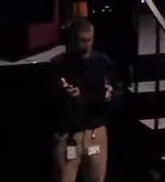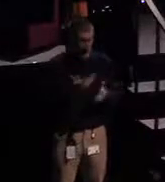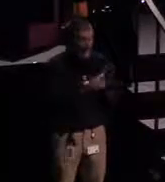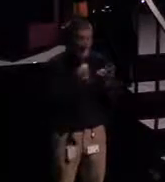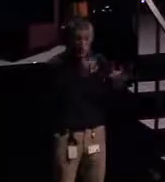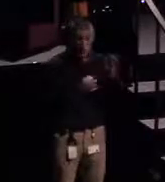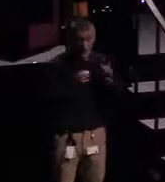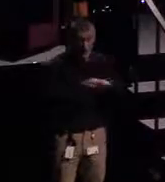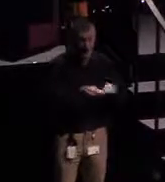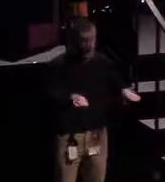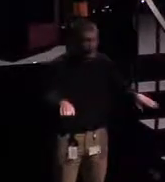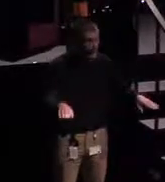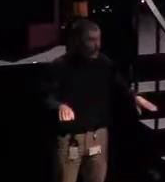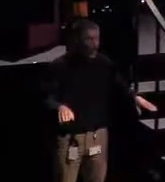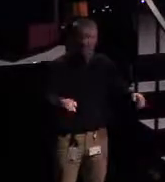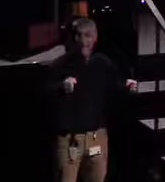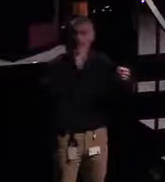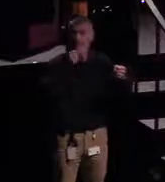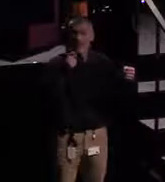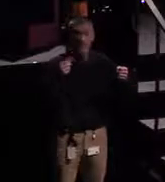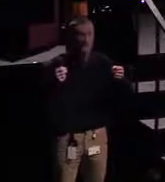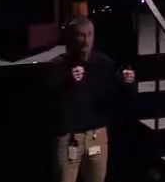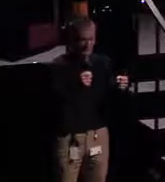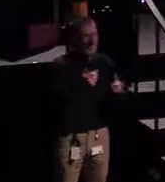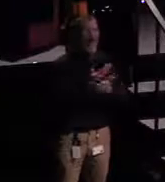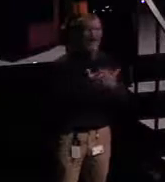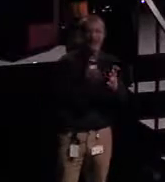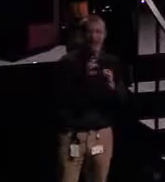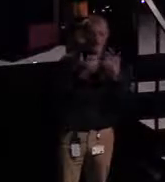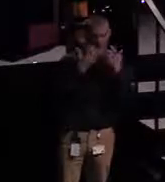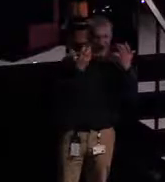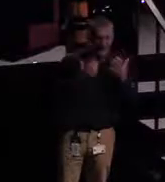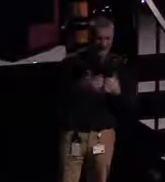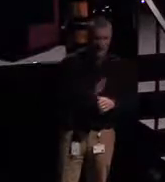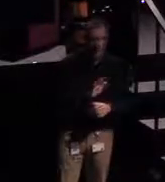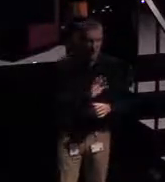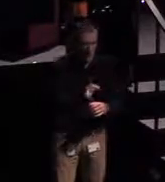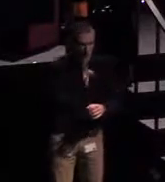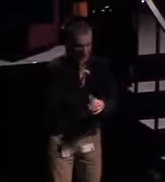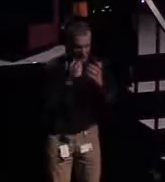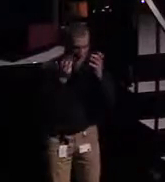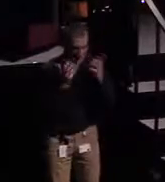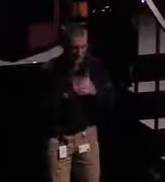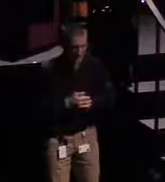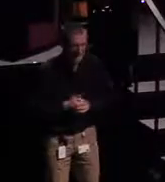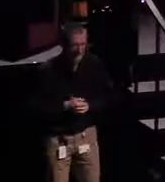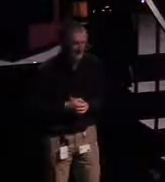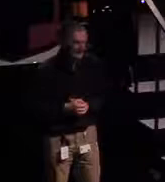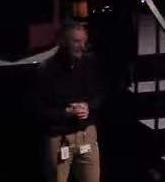from the floor? We'll have got a roaming mic that's going around. About cats. About cats specifically, please. Please don't ask me questions about cats.